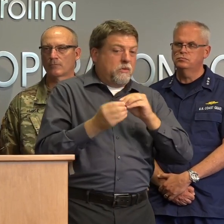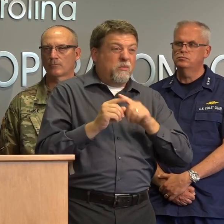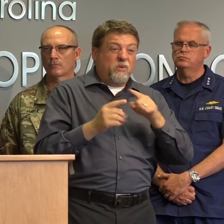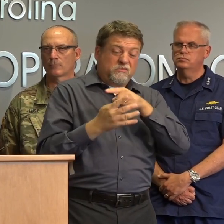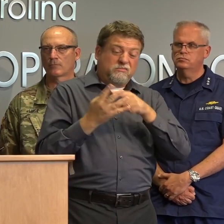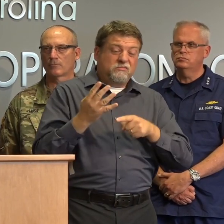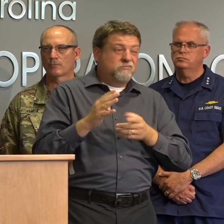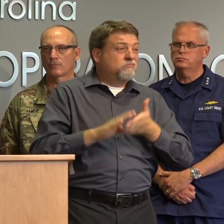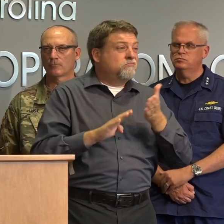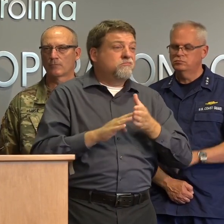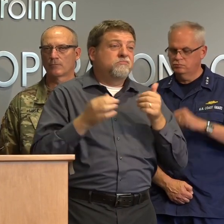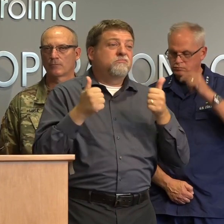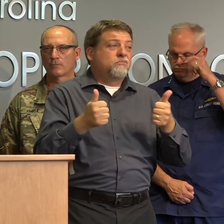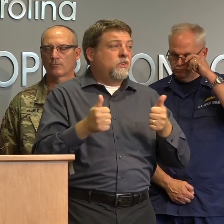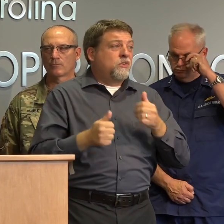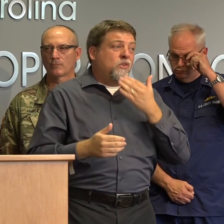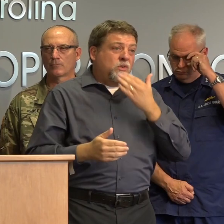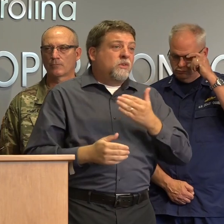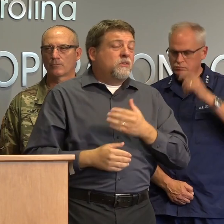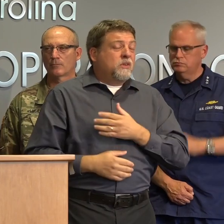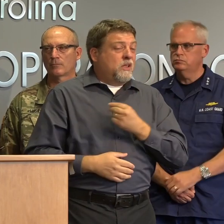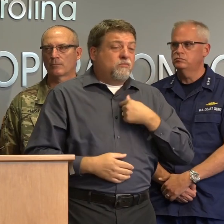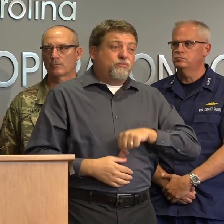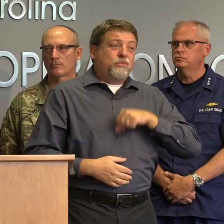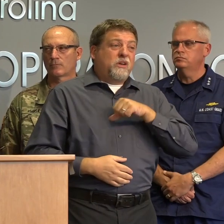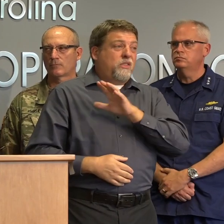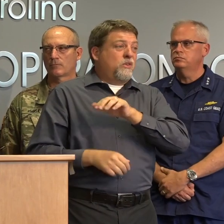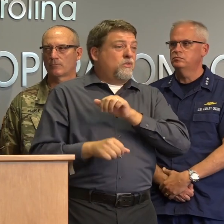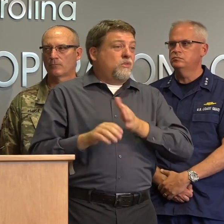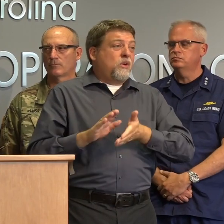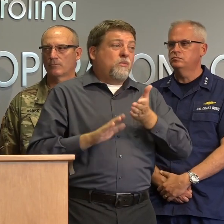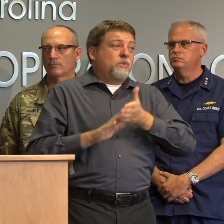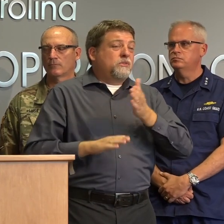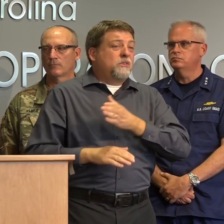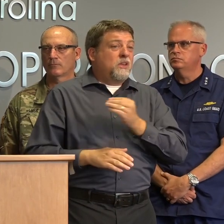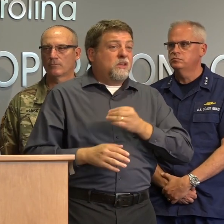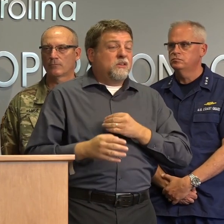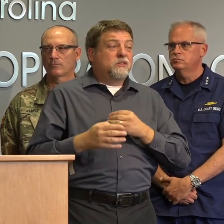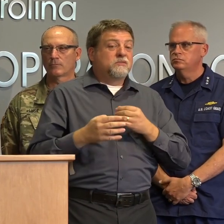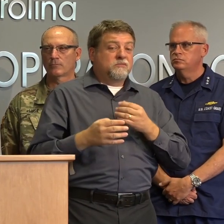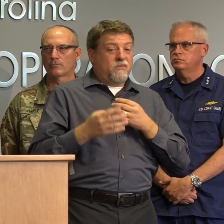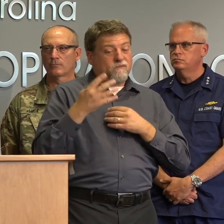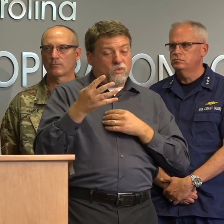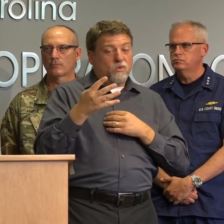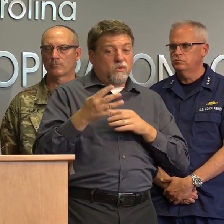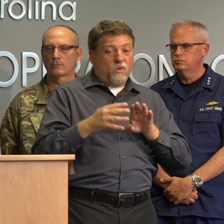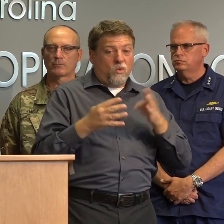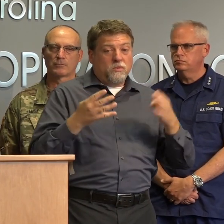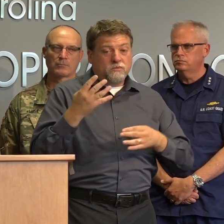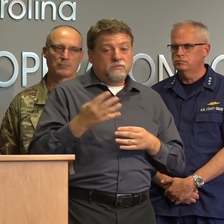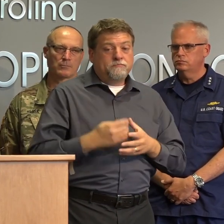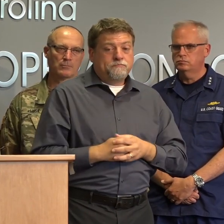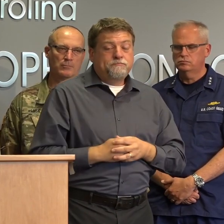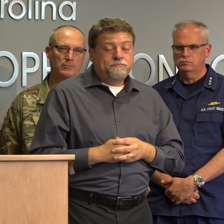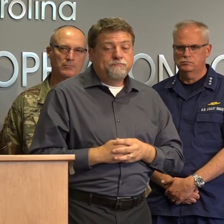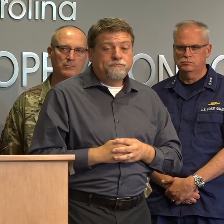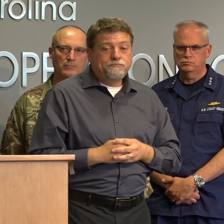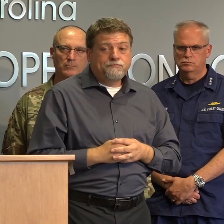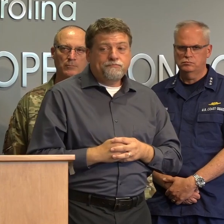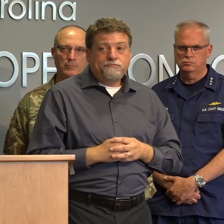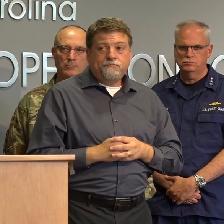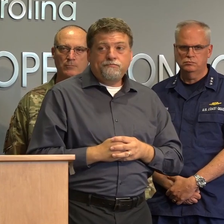those operations have been run, and like I said, four centers and four operational.